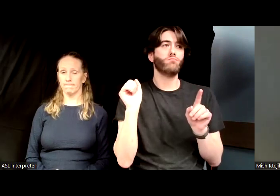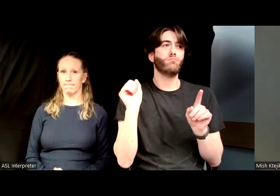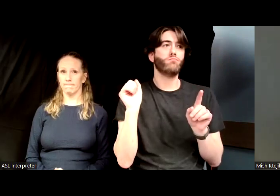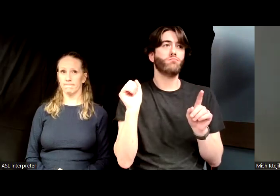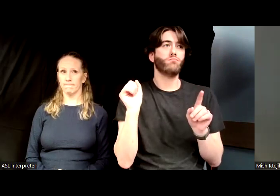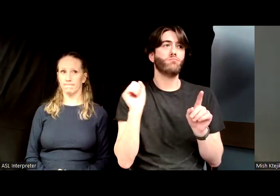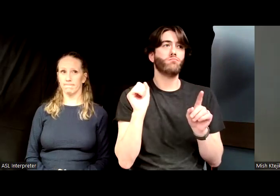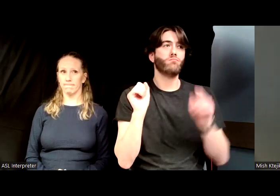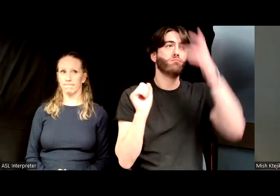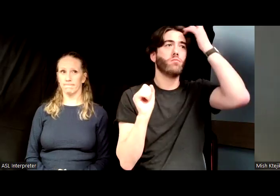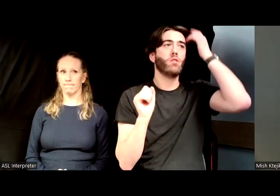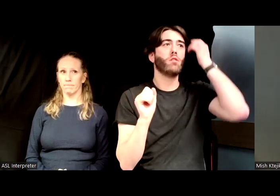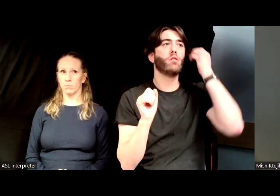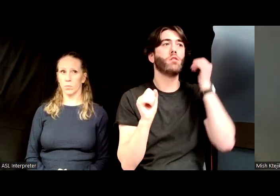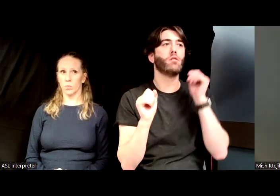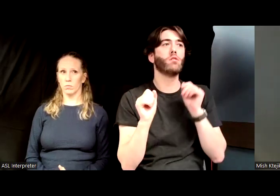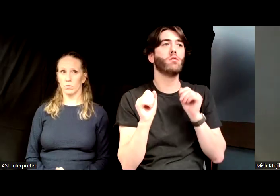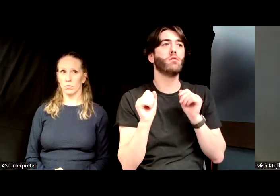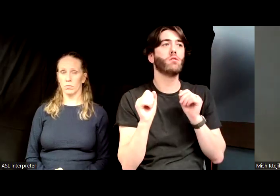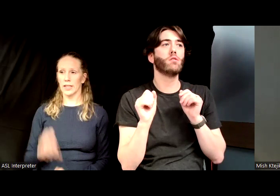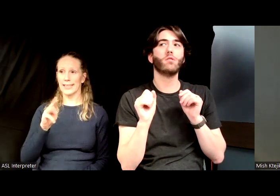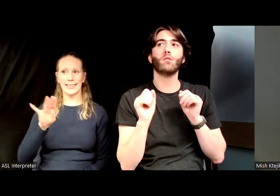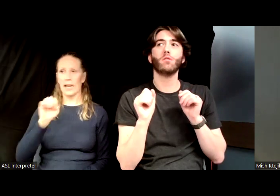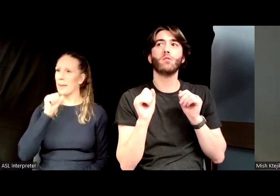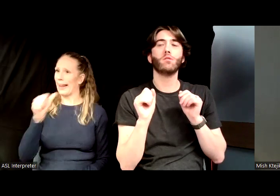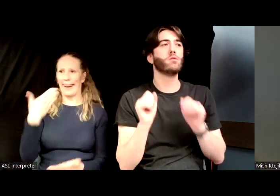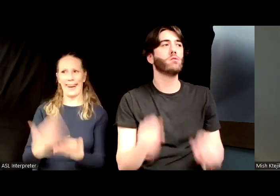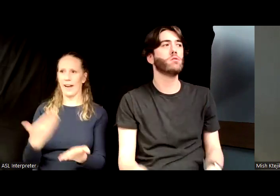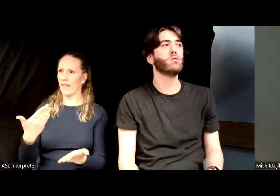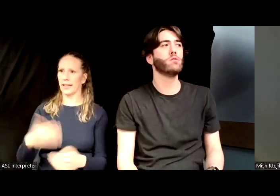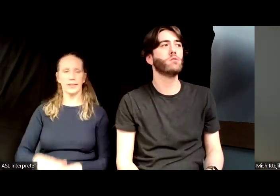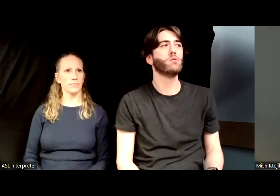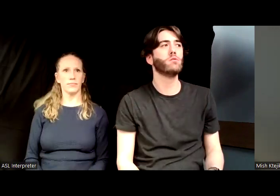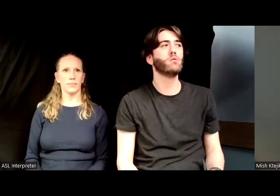apply for the medical? No, exactly.